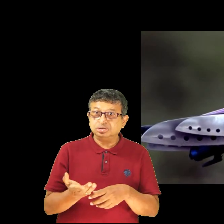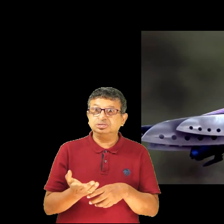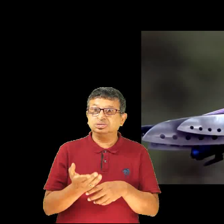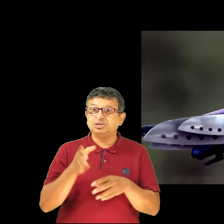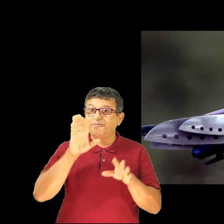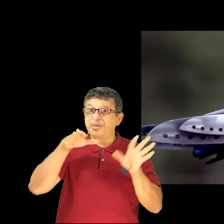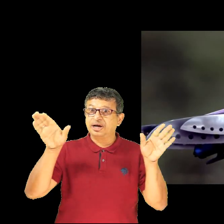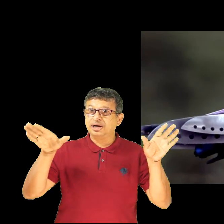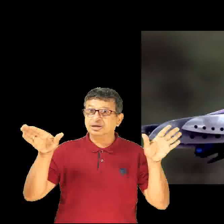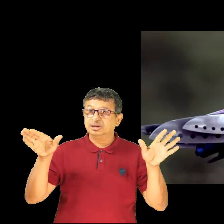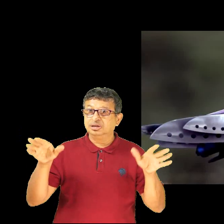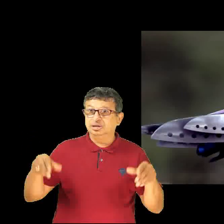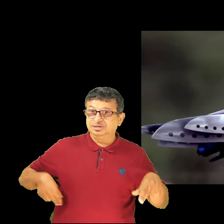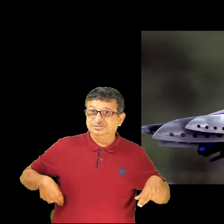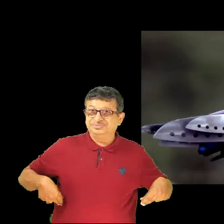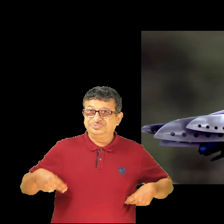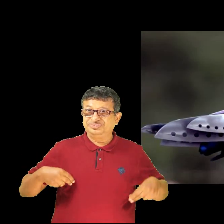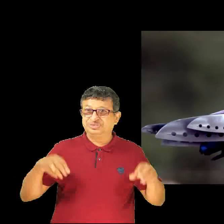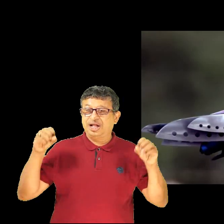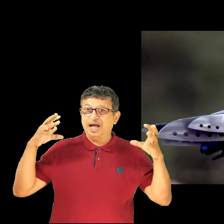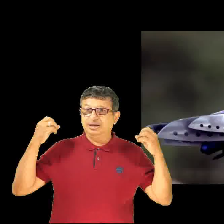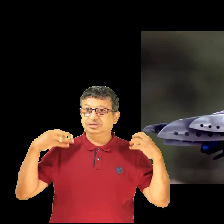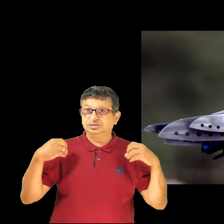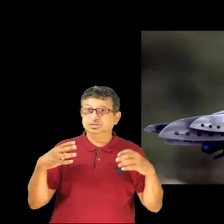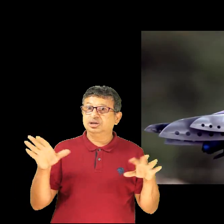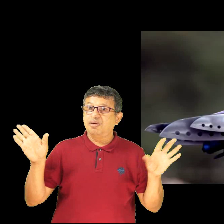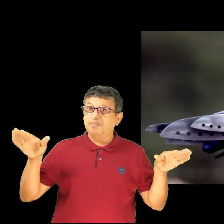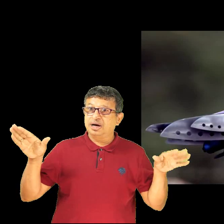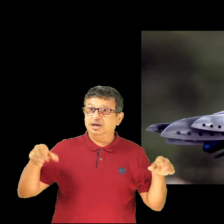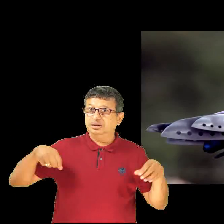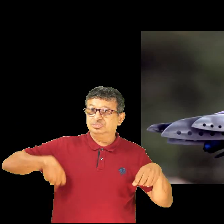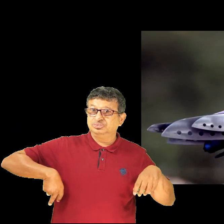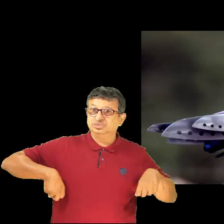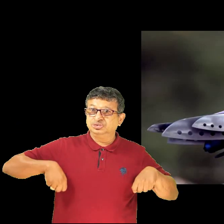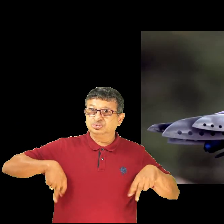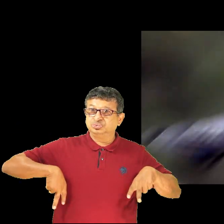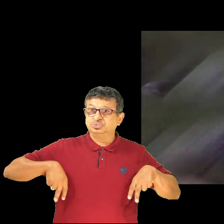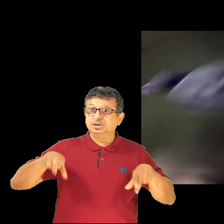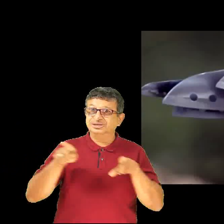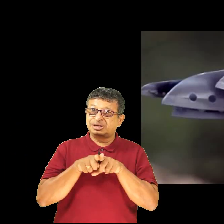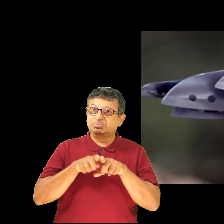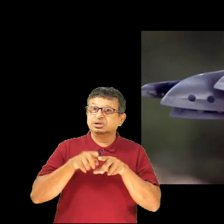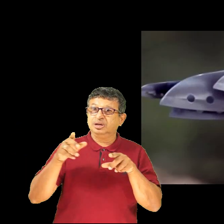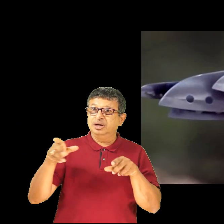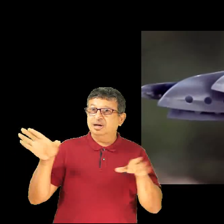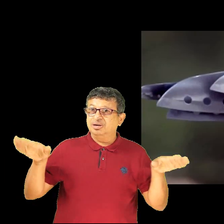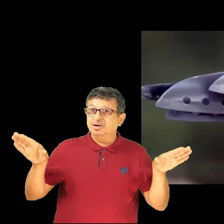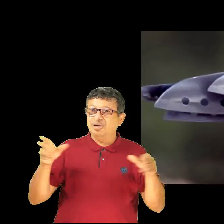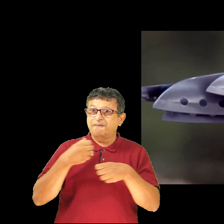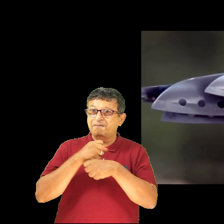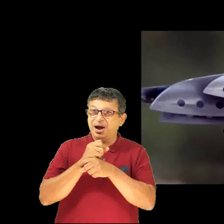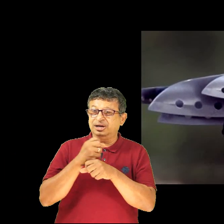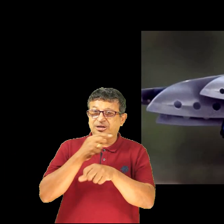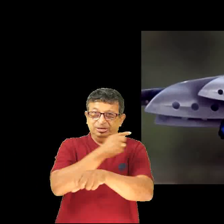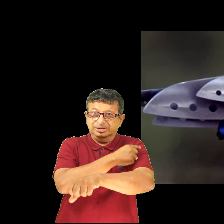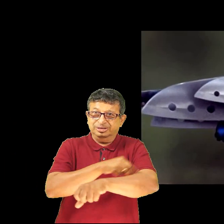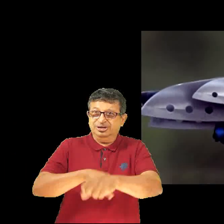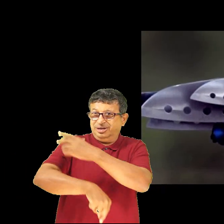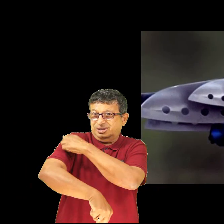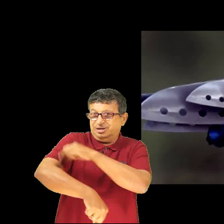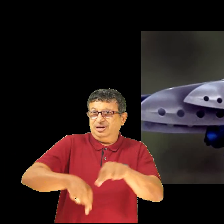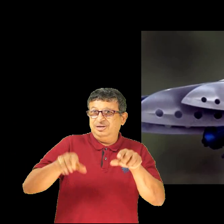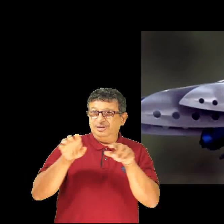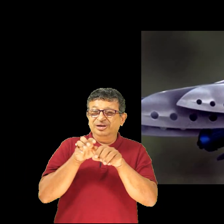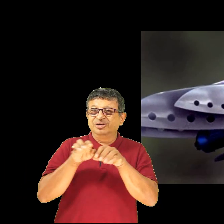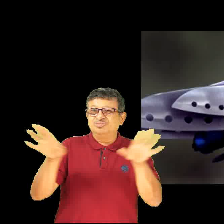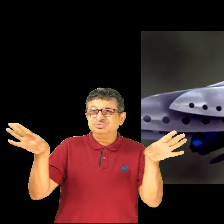wings make it look like a bird from the future, and I'd definitely like to have one of these in my backyard. While this amazing robot seems like the kind of robot